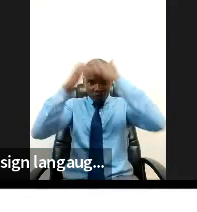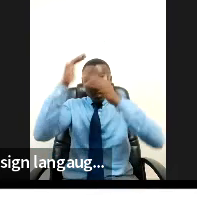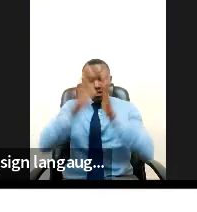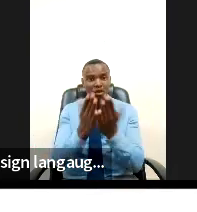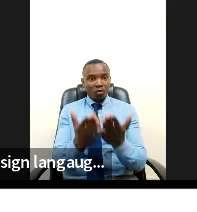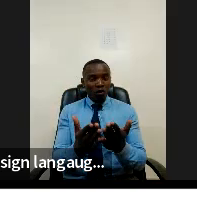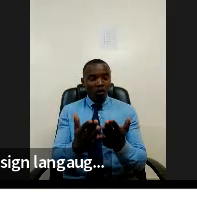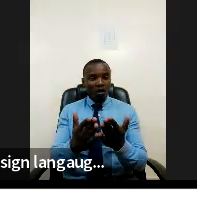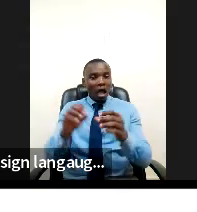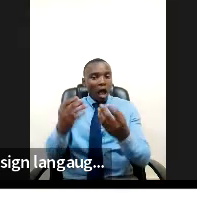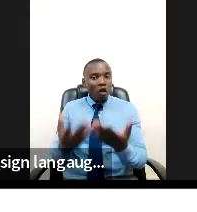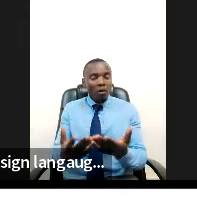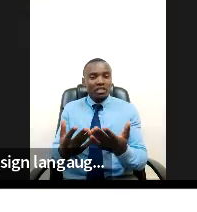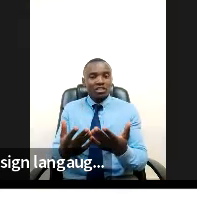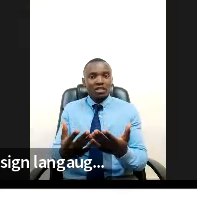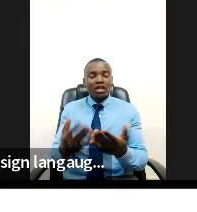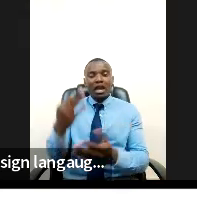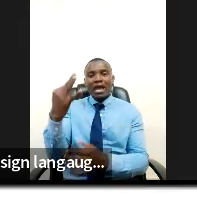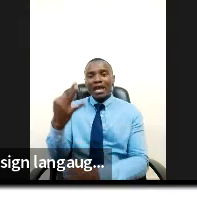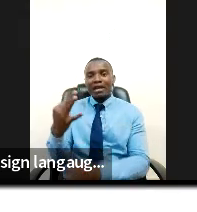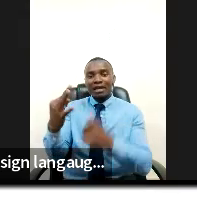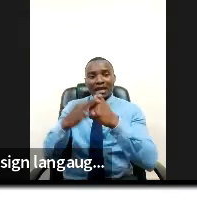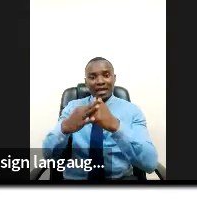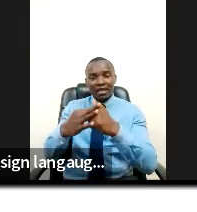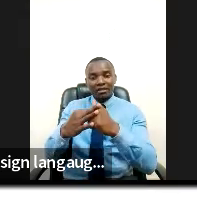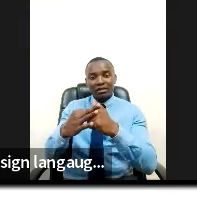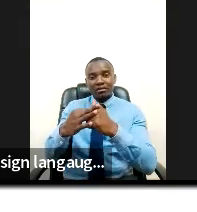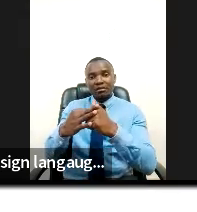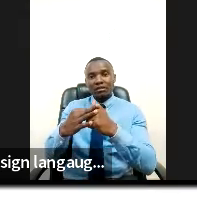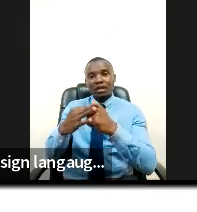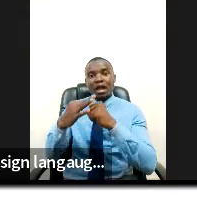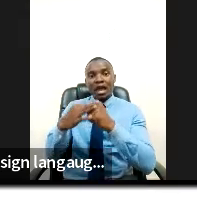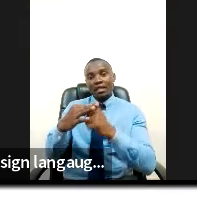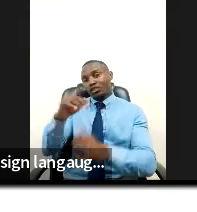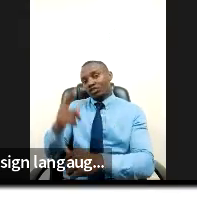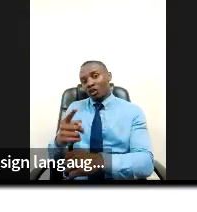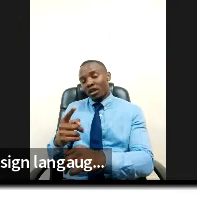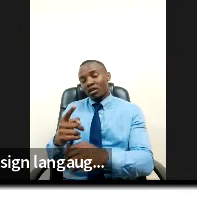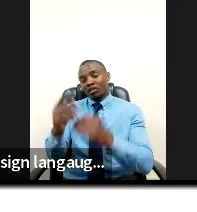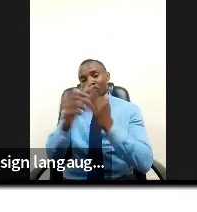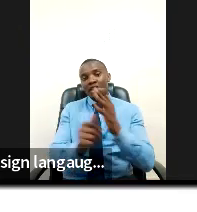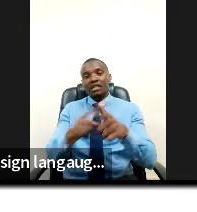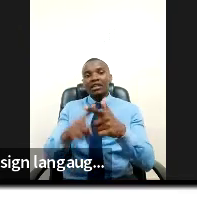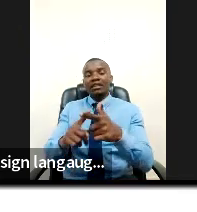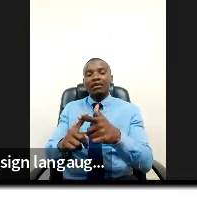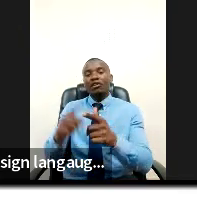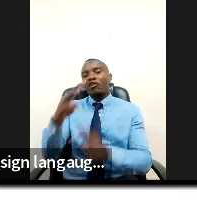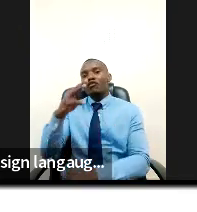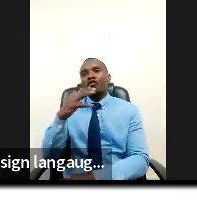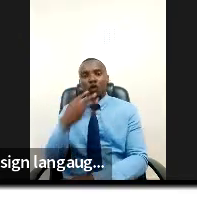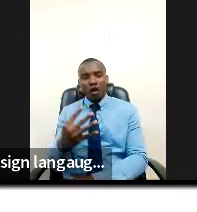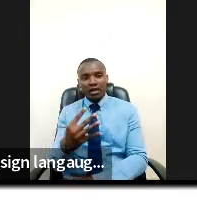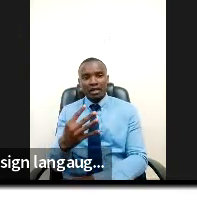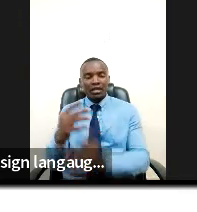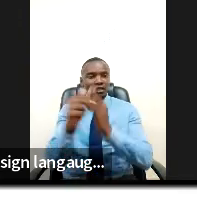costs $80 in regular print and $4,000 in Braille. In regular print, it comes in at 800 pages, which is a